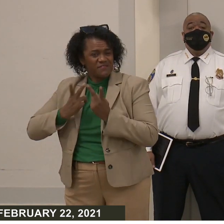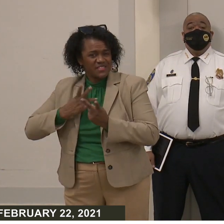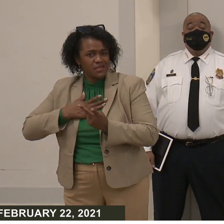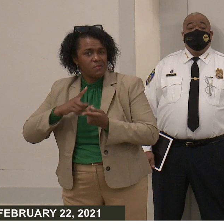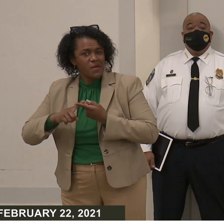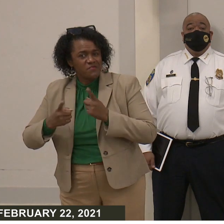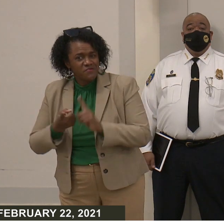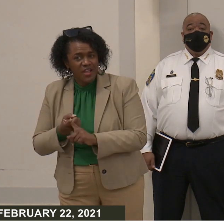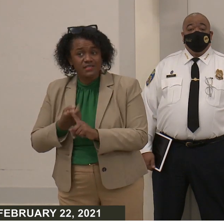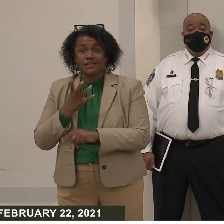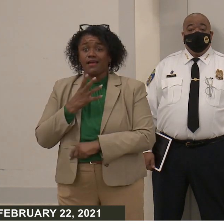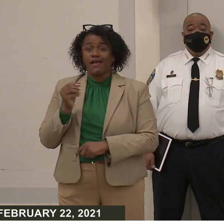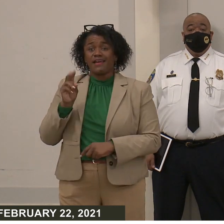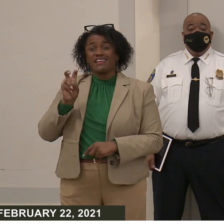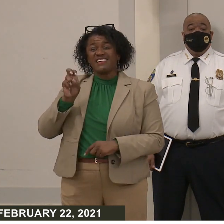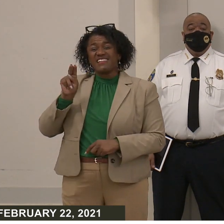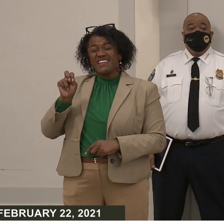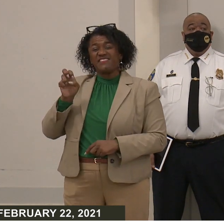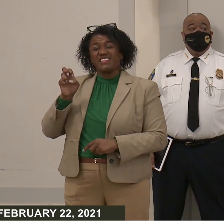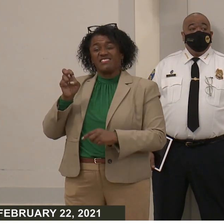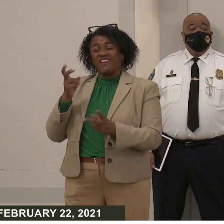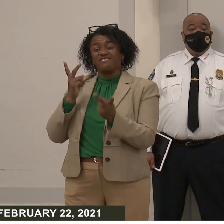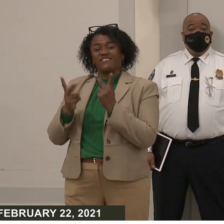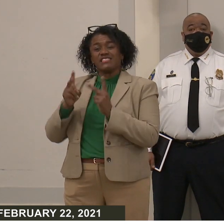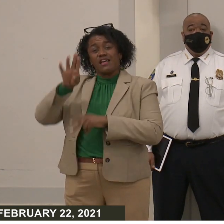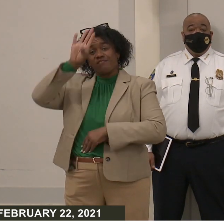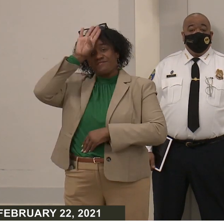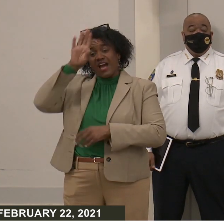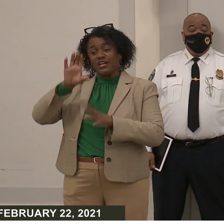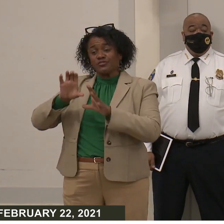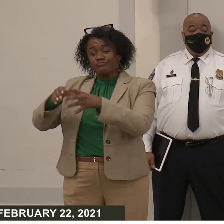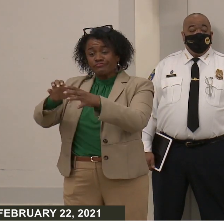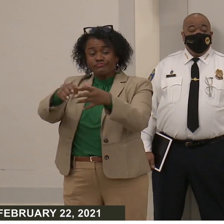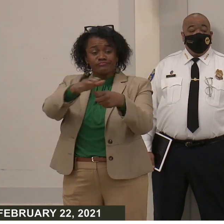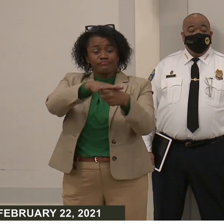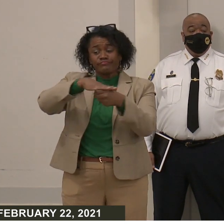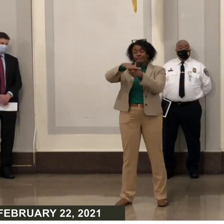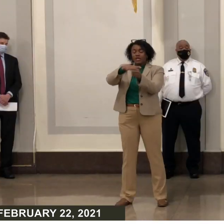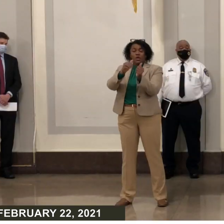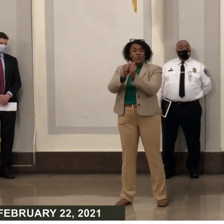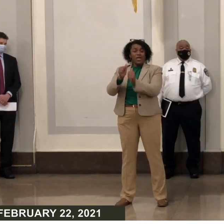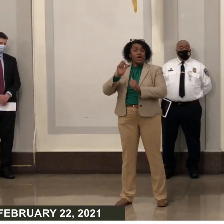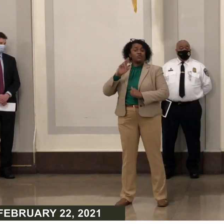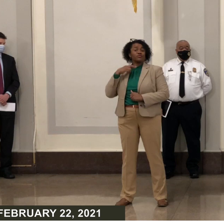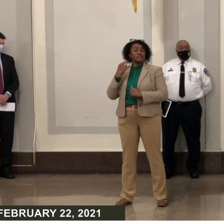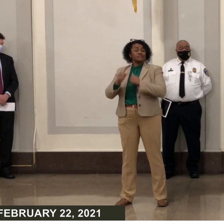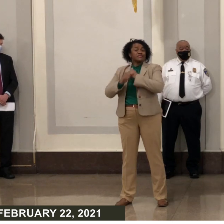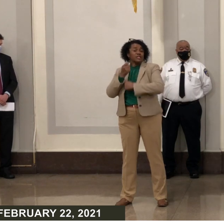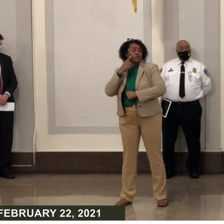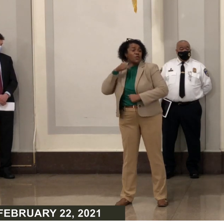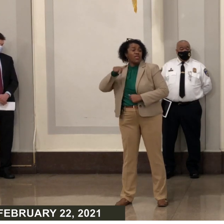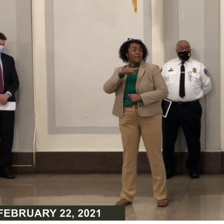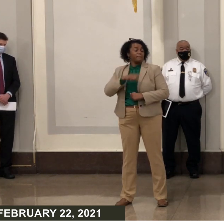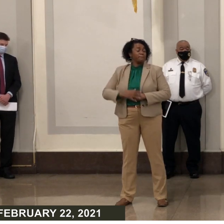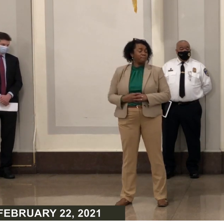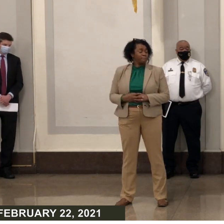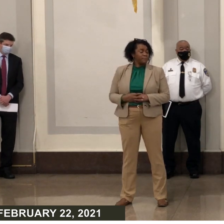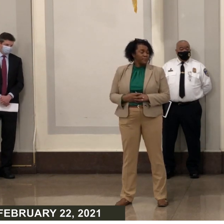friends, and even visiting the fire stations without putting them at risk. Mr. Mayor.